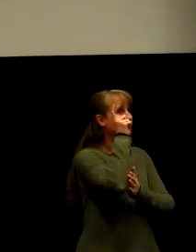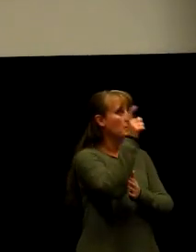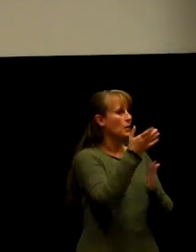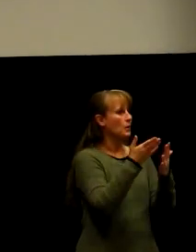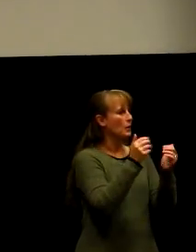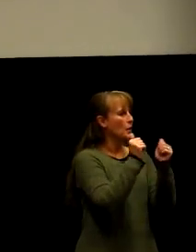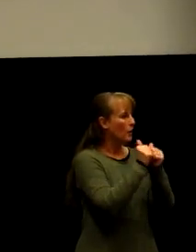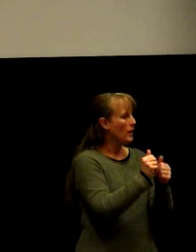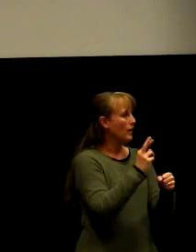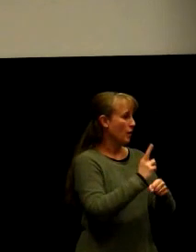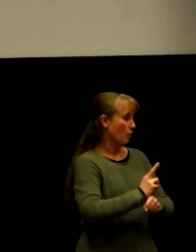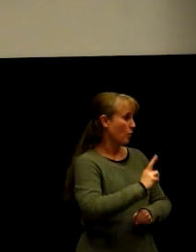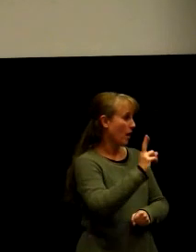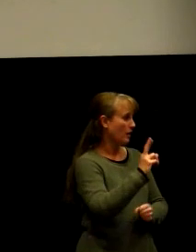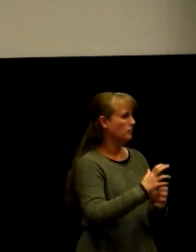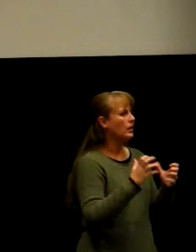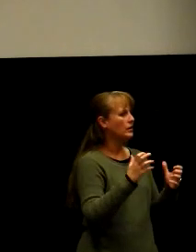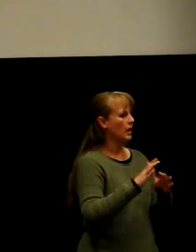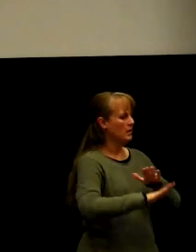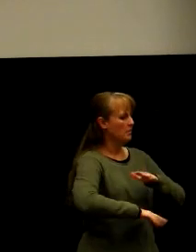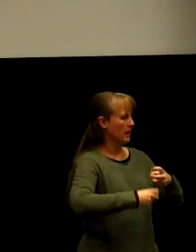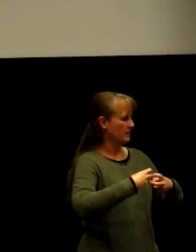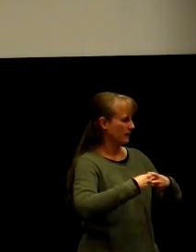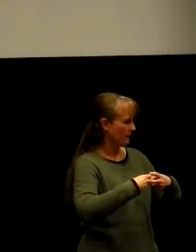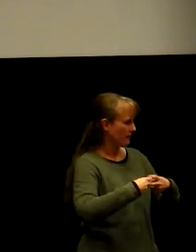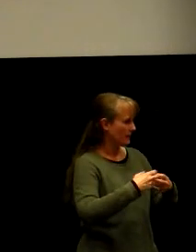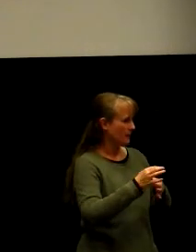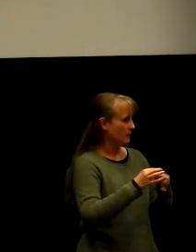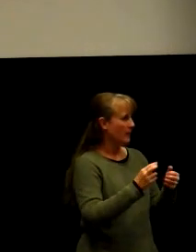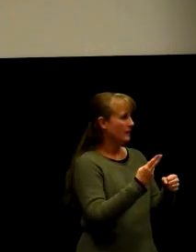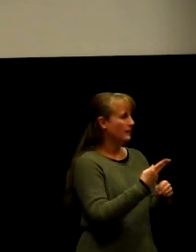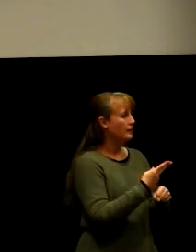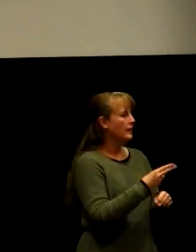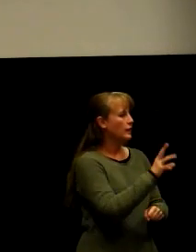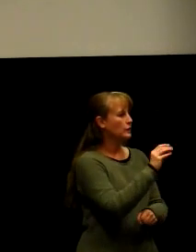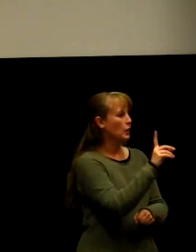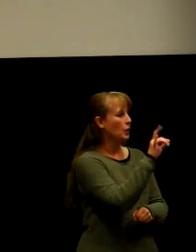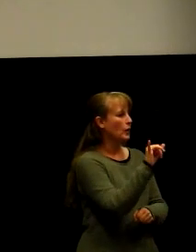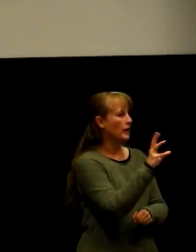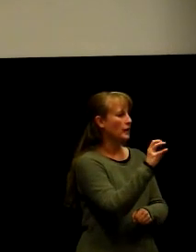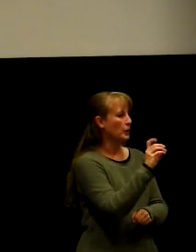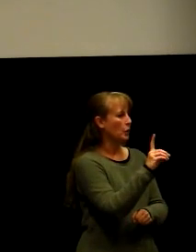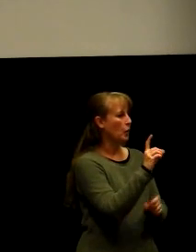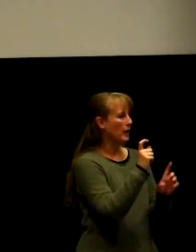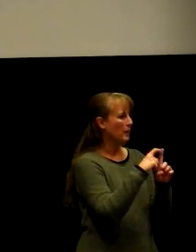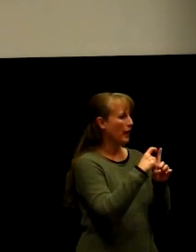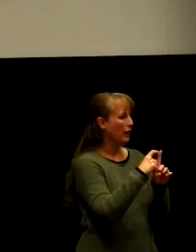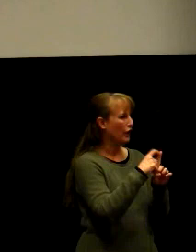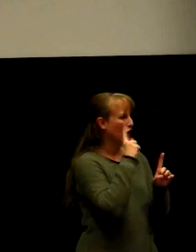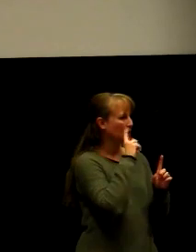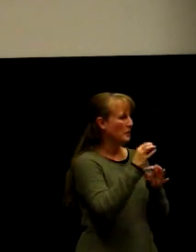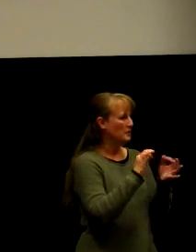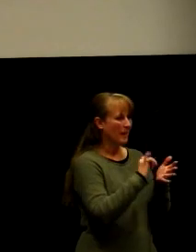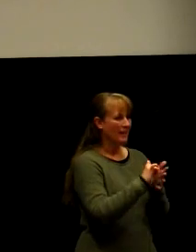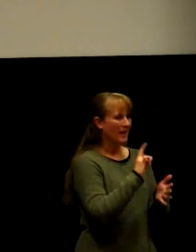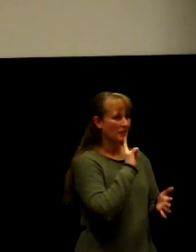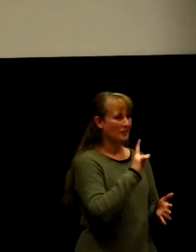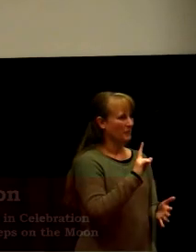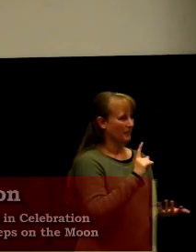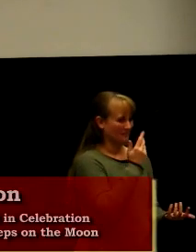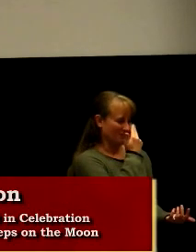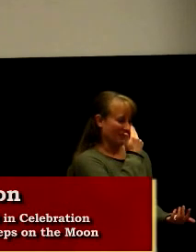rocket. So there's a lot of basic physics that's explained. They actually use Woody Woodpecker to do some of that explaining. So it really is very much a kind of